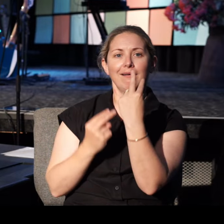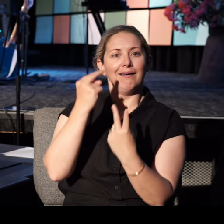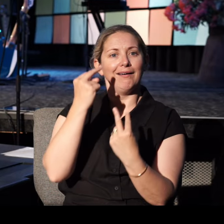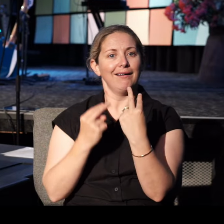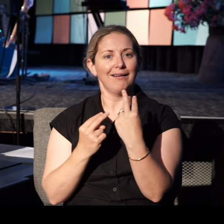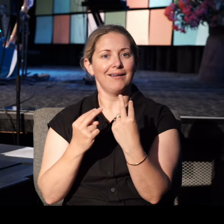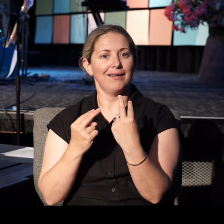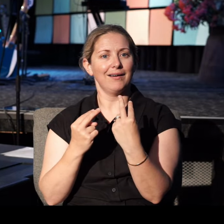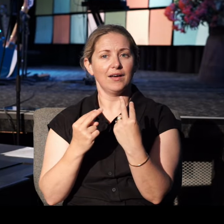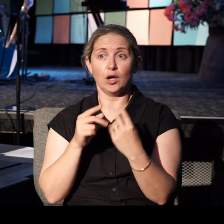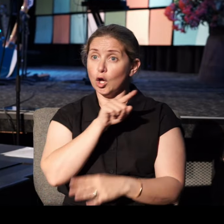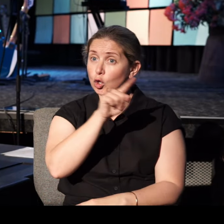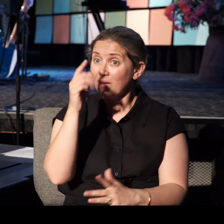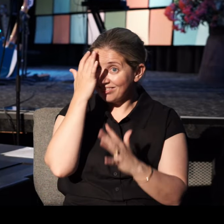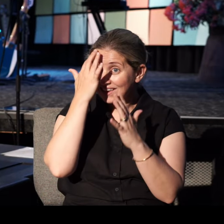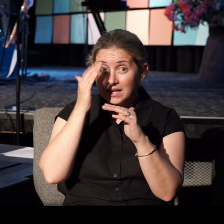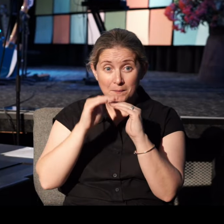Are you thinking about your life?